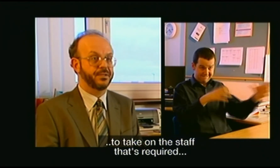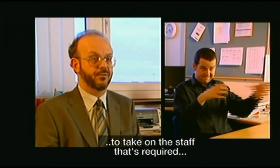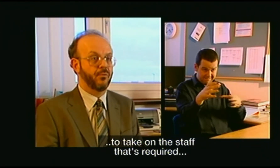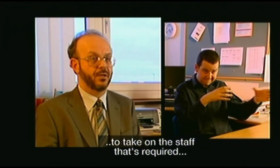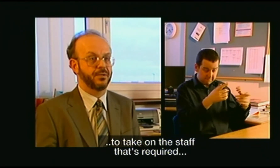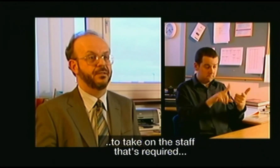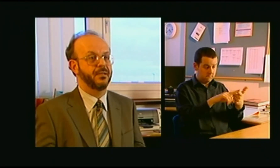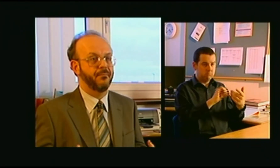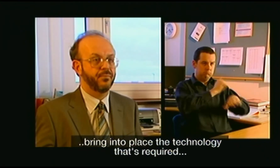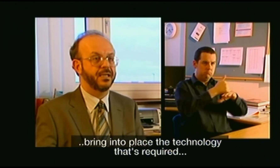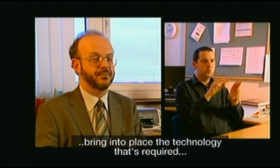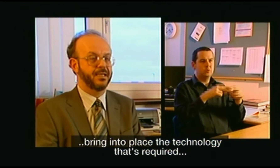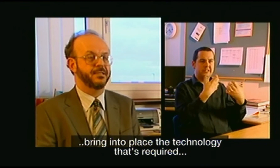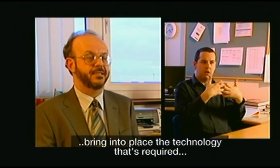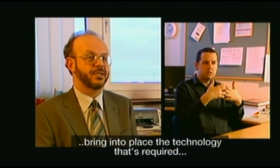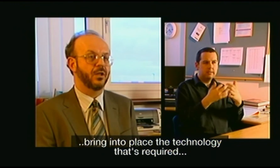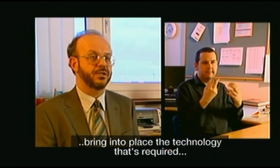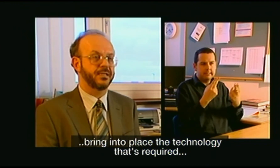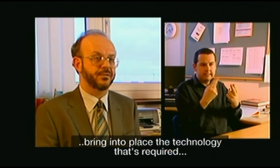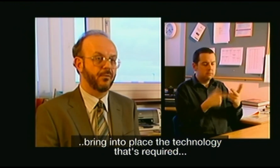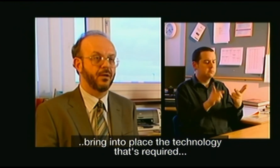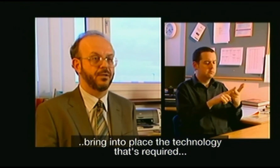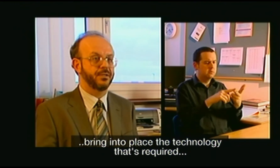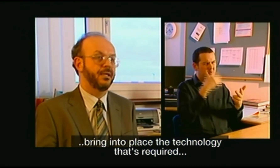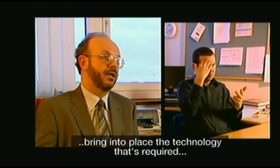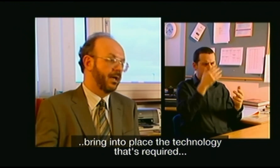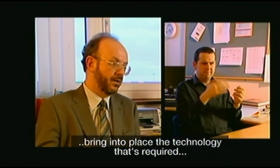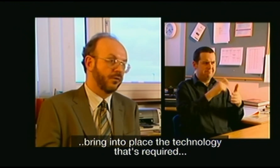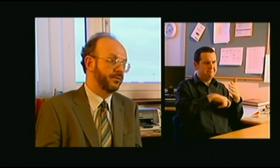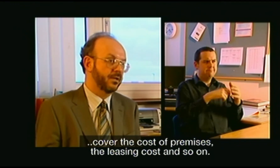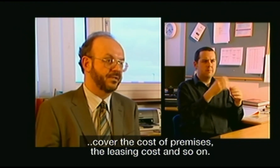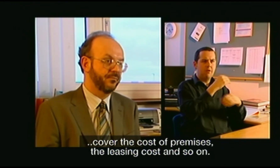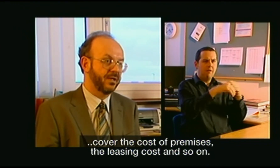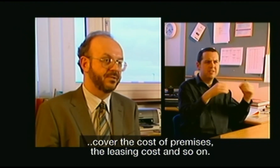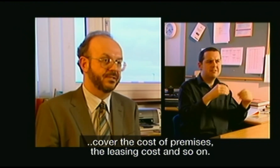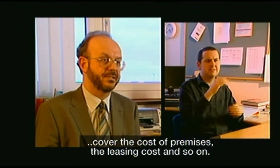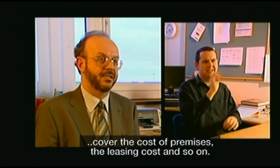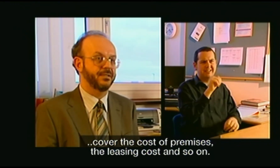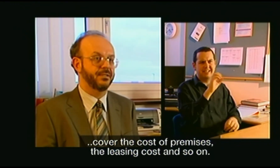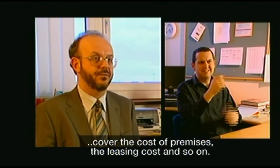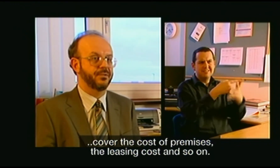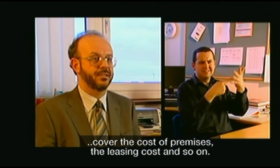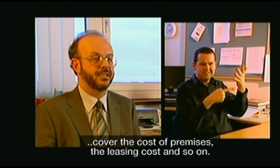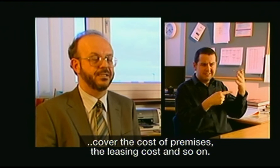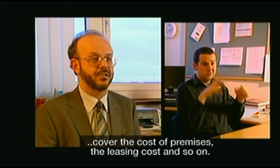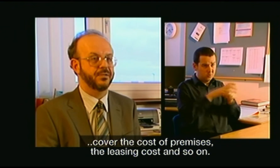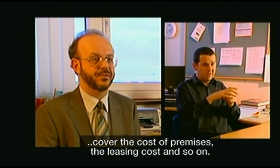that's required, bring into place the technology that's required, cover the cost of premises and the leasing costs and